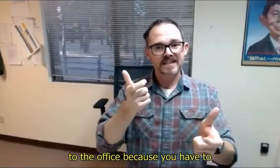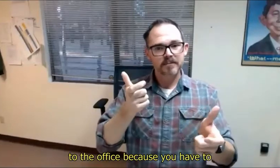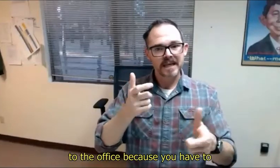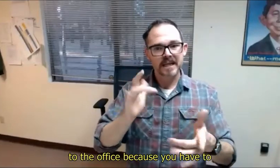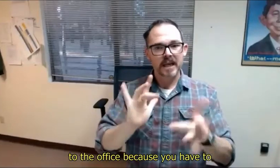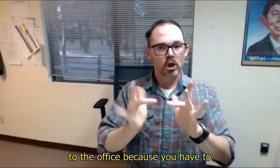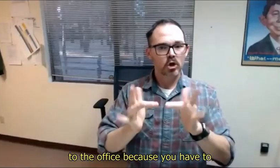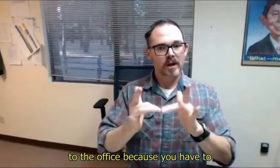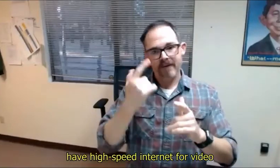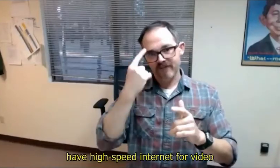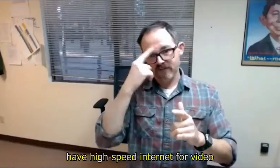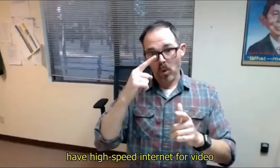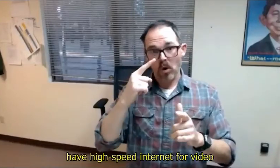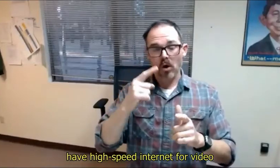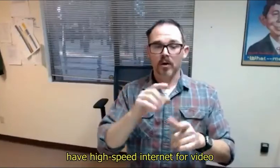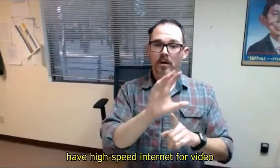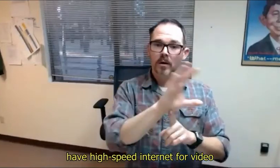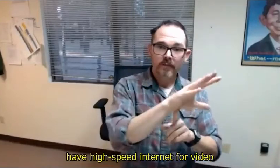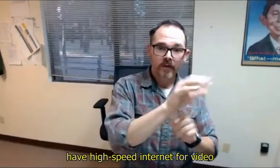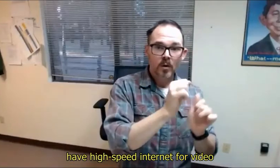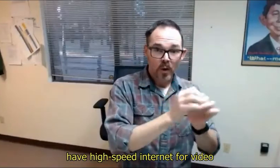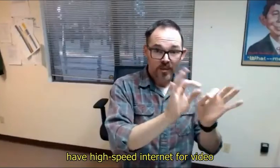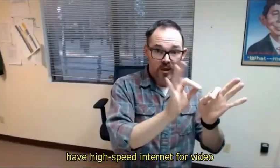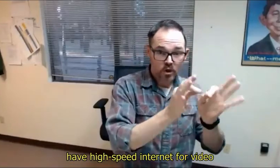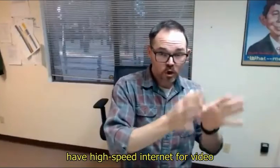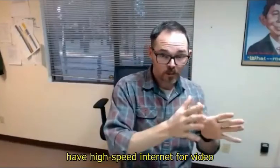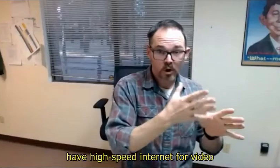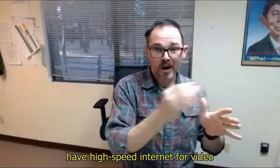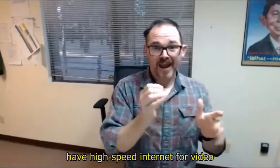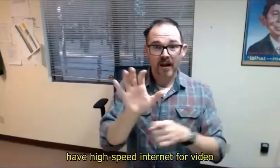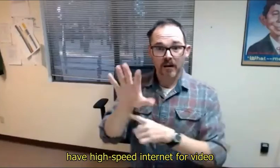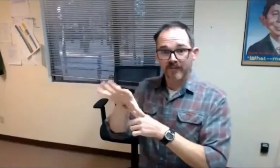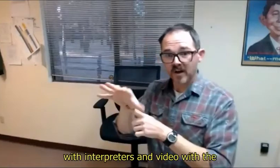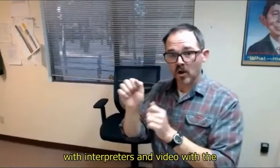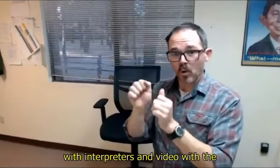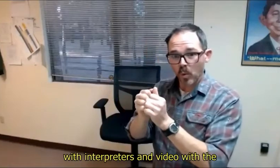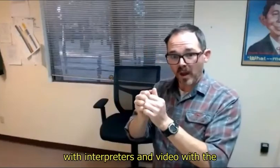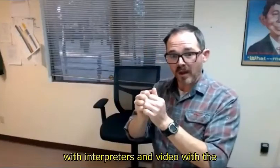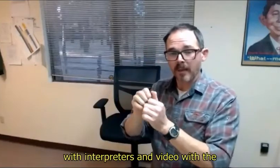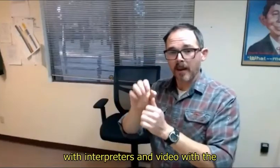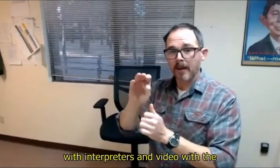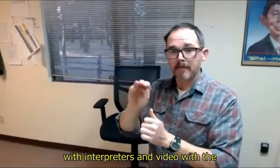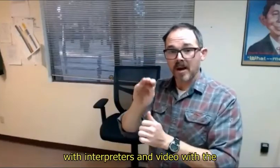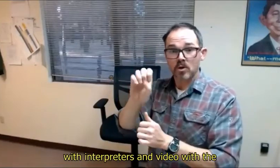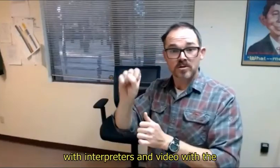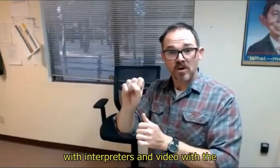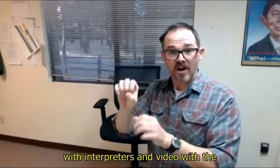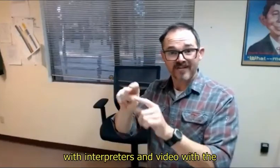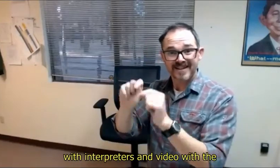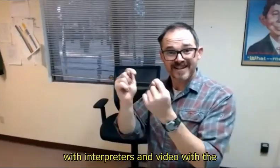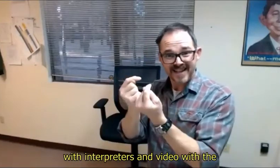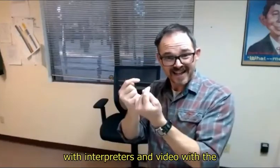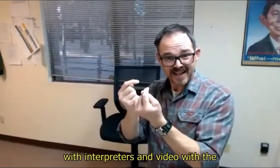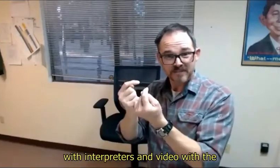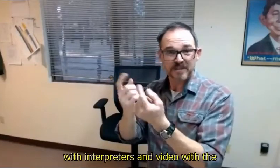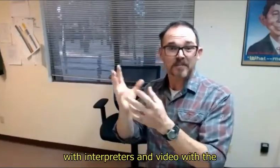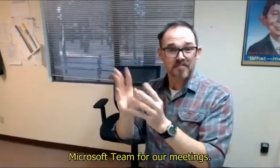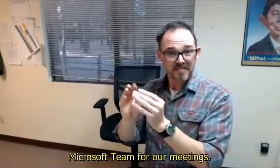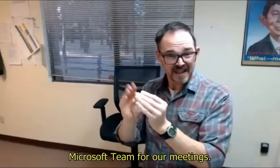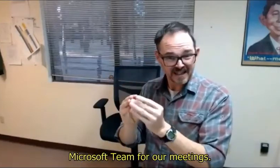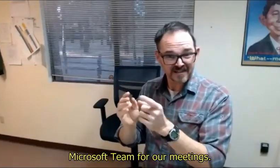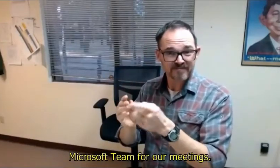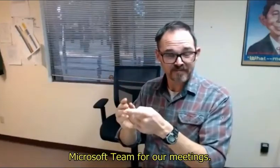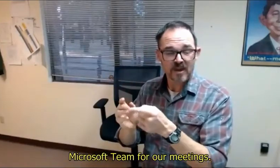to the office because you have to have high-speed internet for video with interpreters and video with